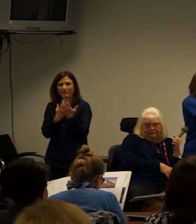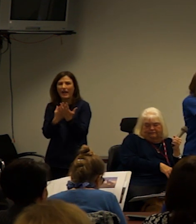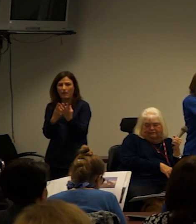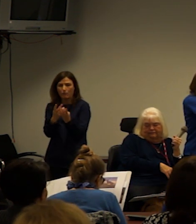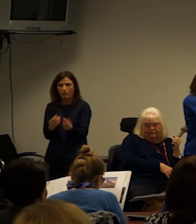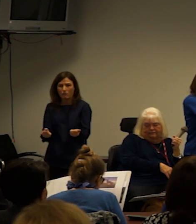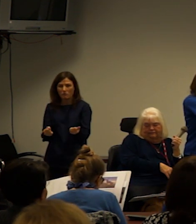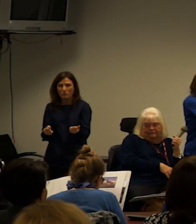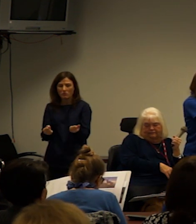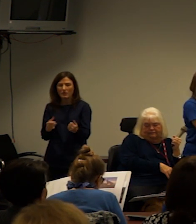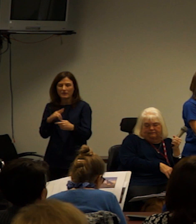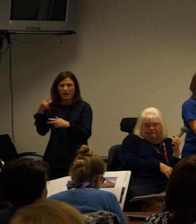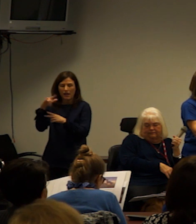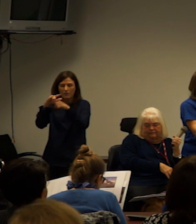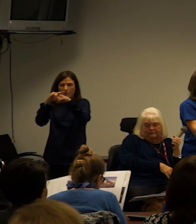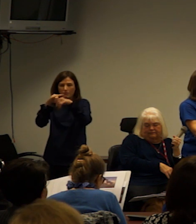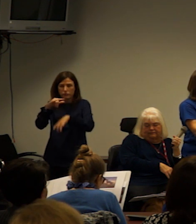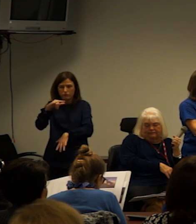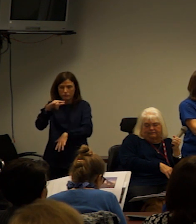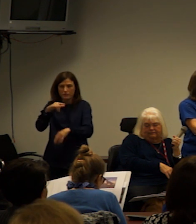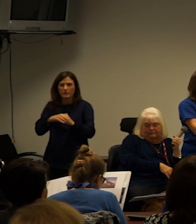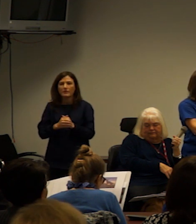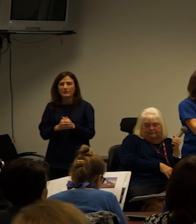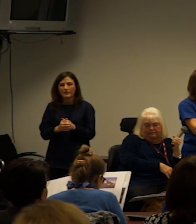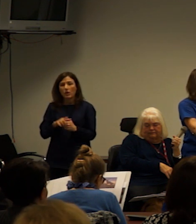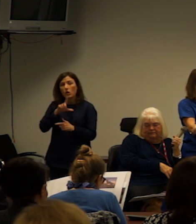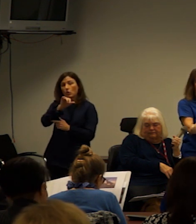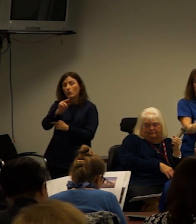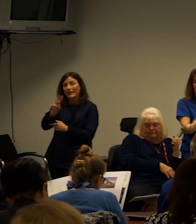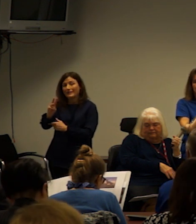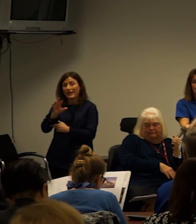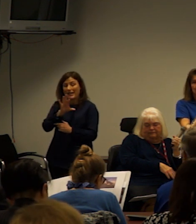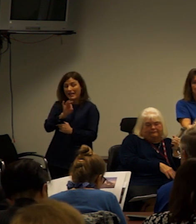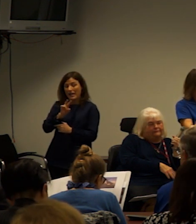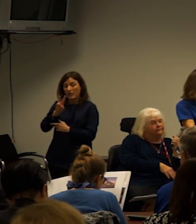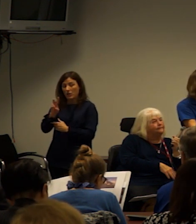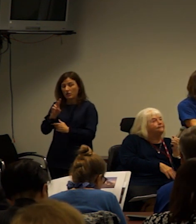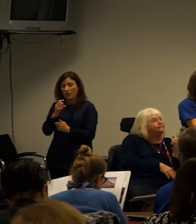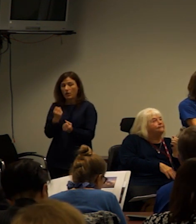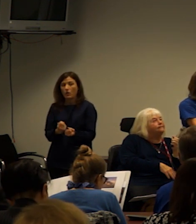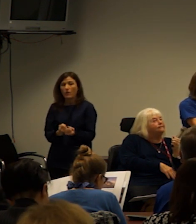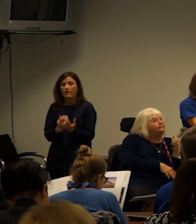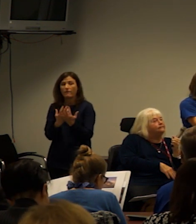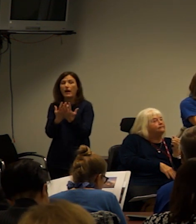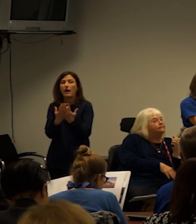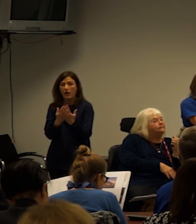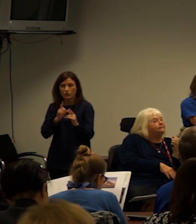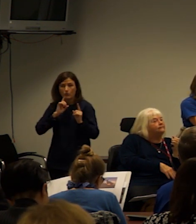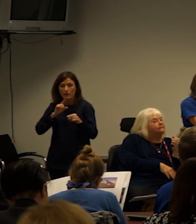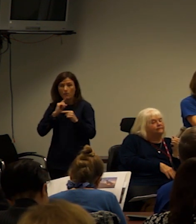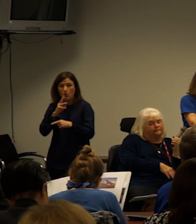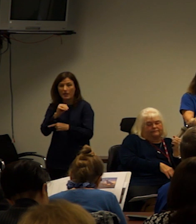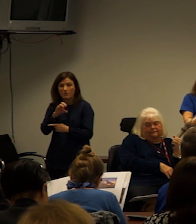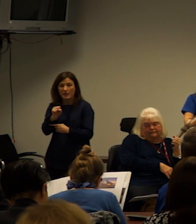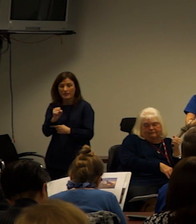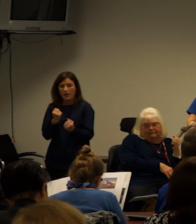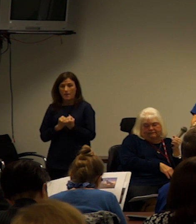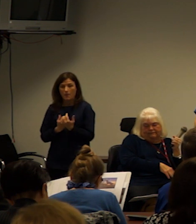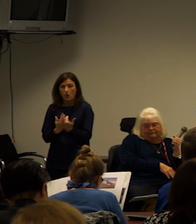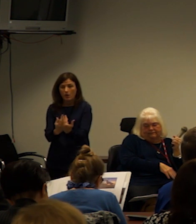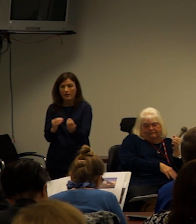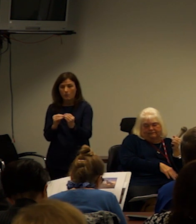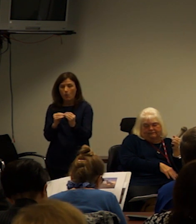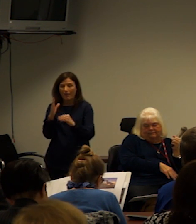the flame stuff. In 2016, we had 94 wildfires reported in Mississippi, burning more than